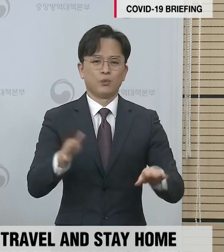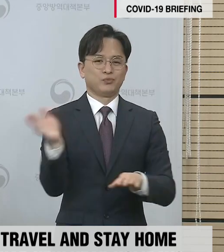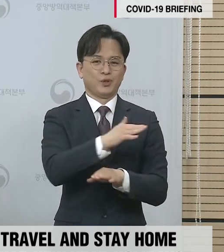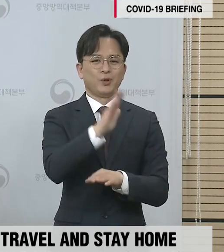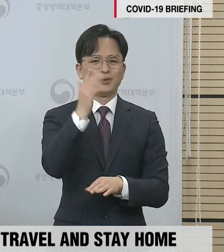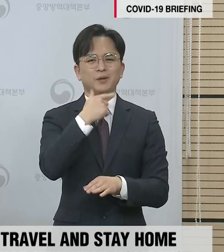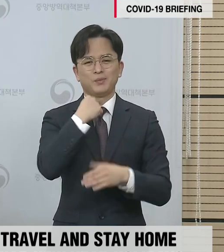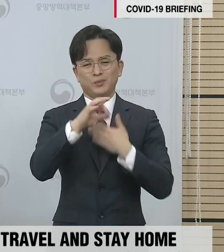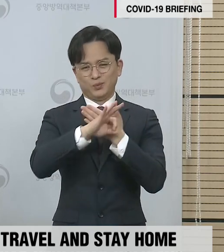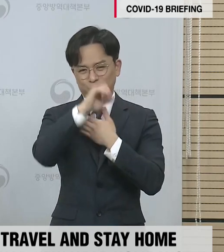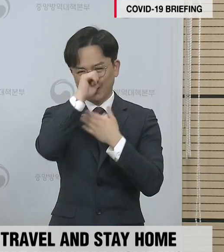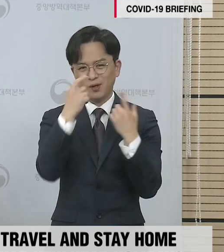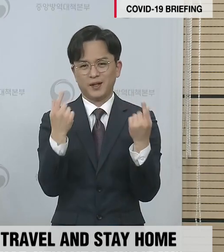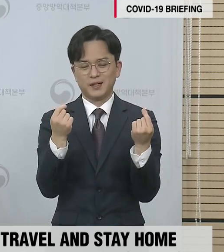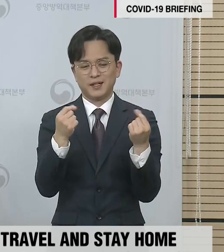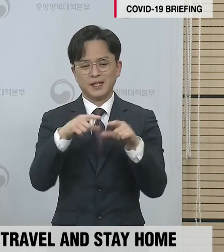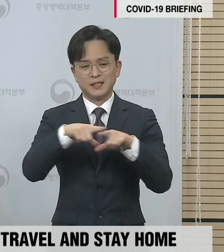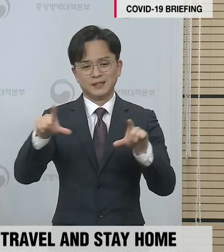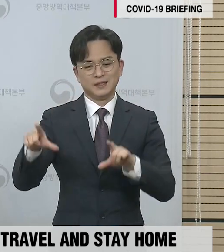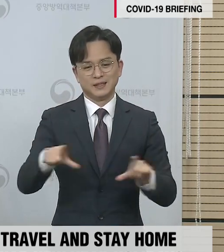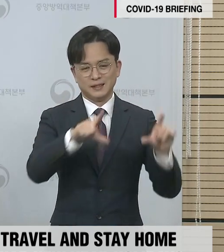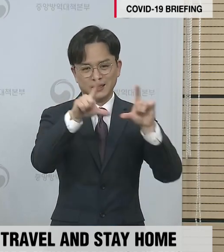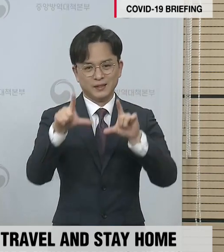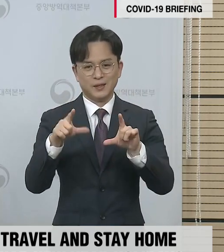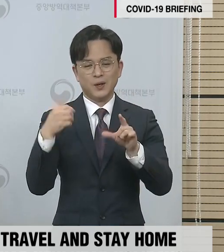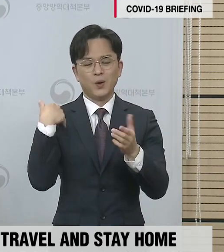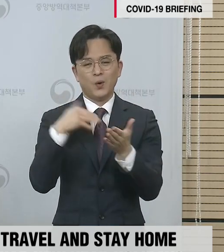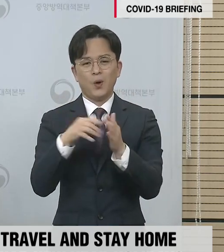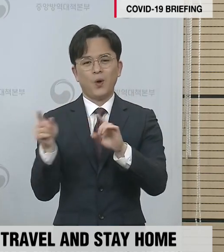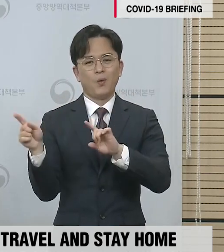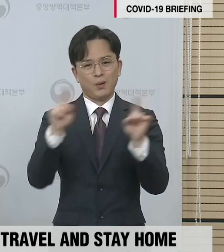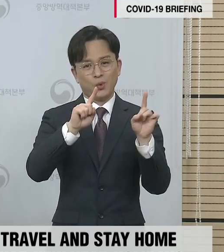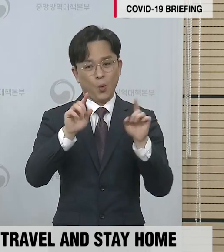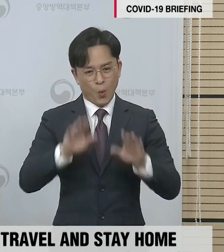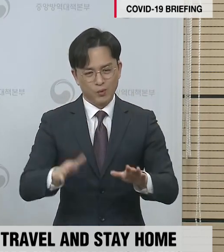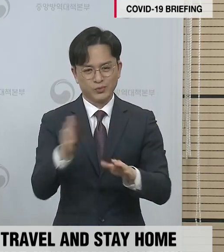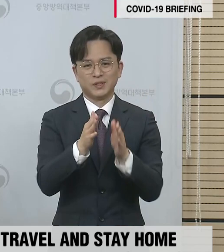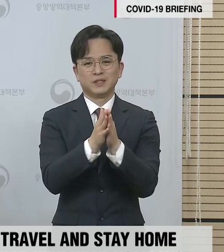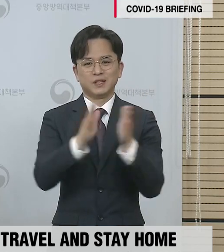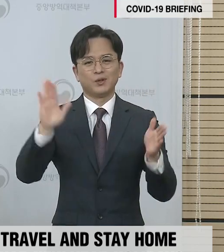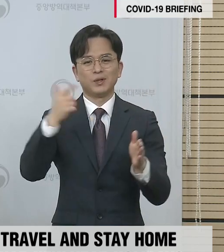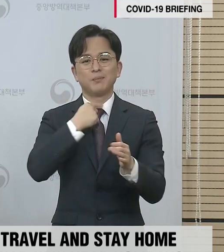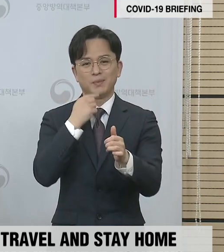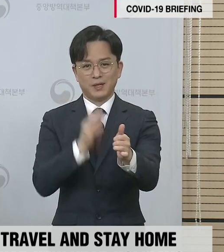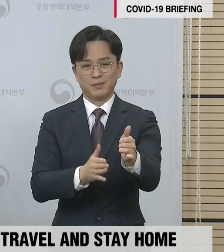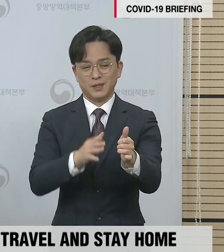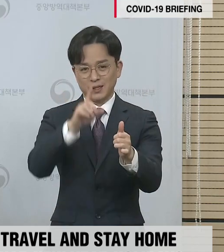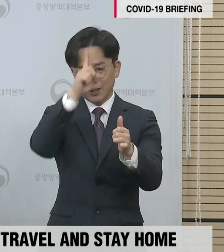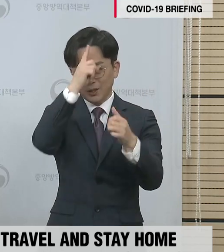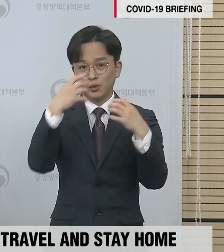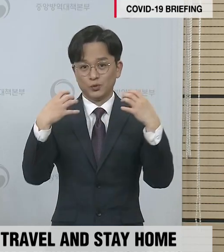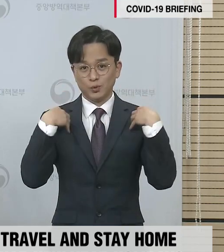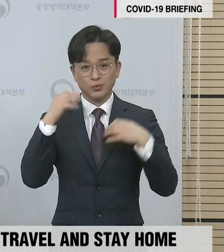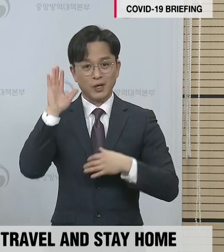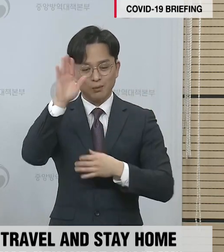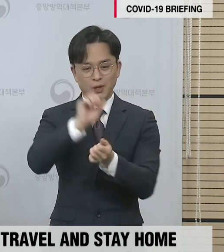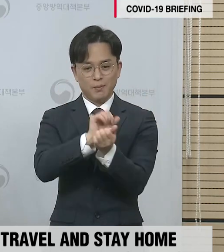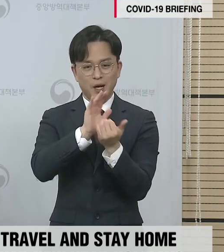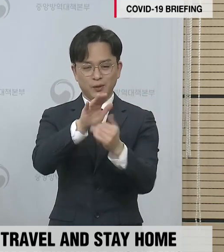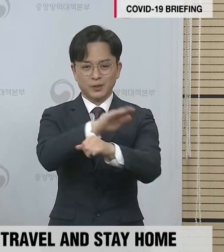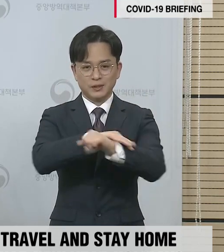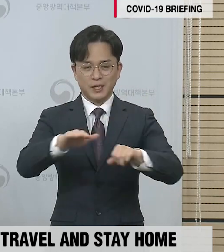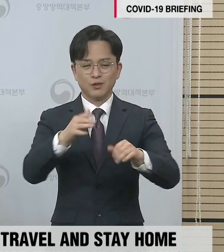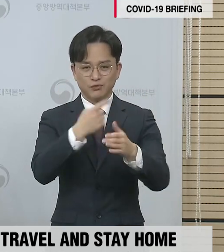normalcy. And with the rollout of the vaccines, the quarantine authorities will continue to stay vigilant, and we will also exert our full efforts